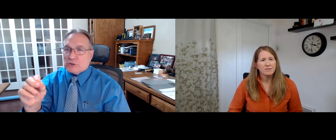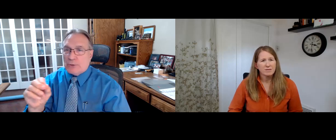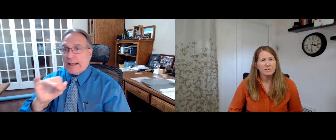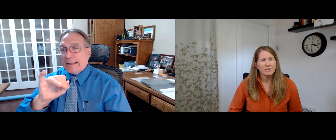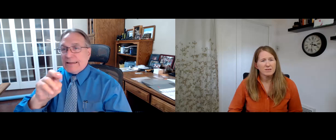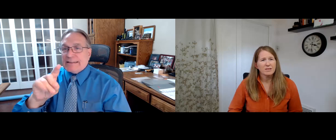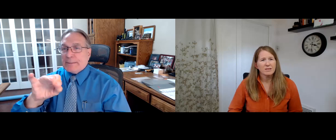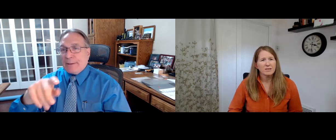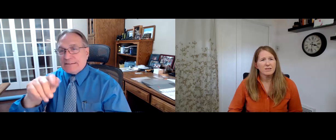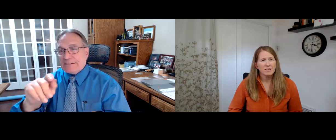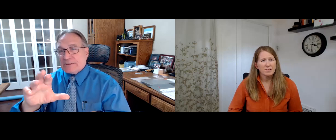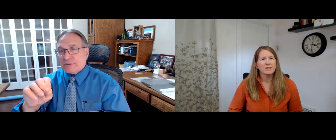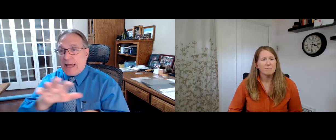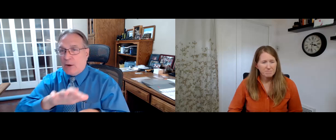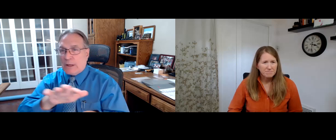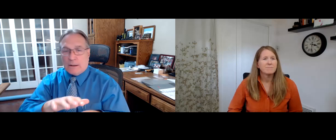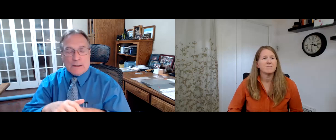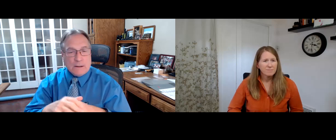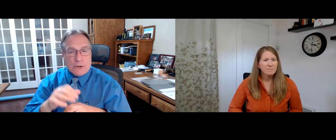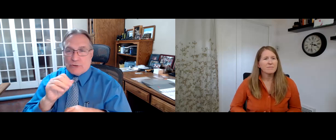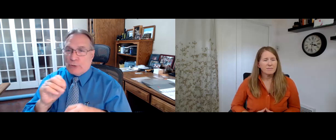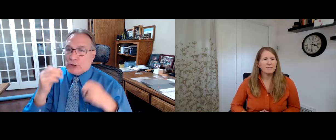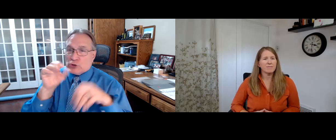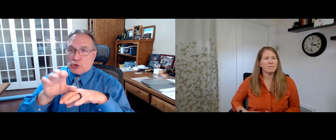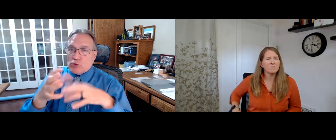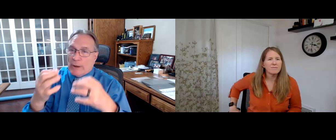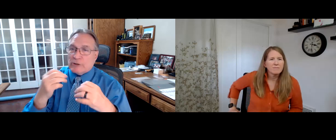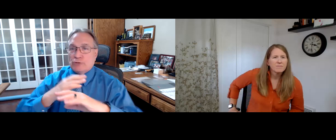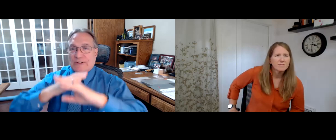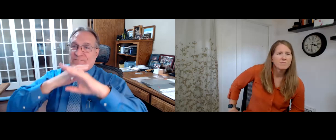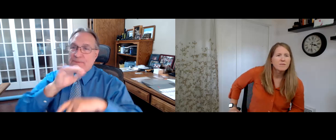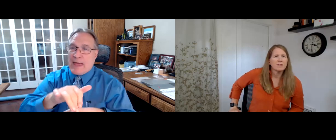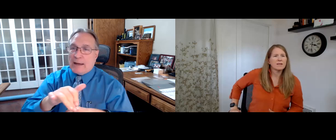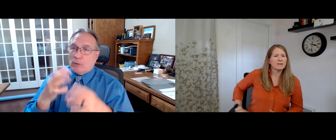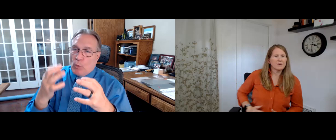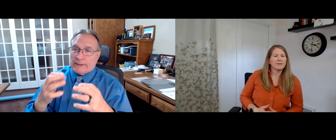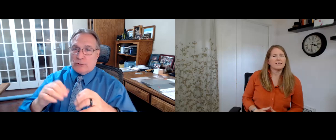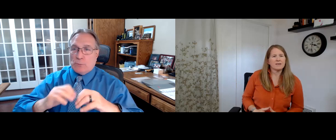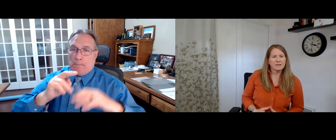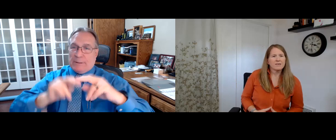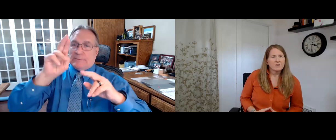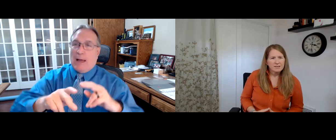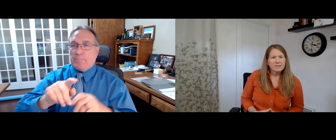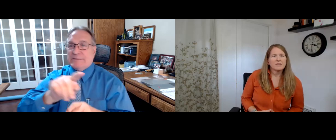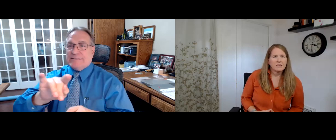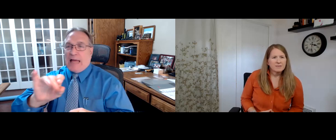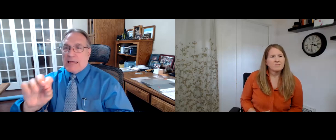Missouri, Independence area. So the church wanted to defend that and wanted to build up